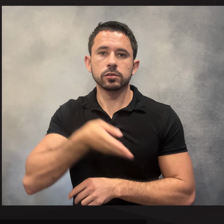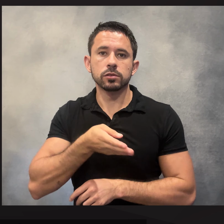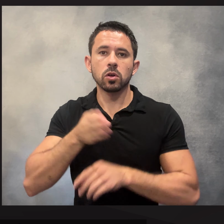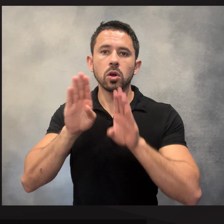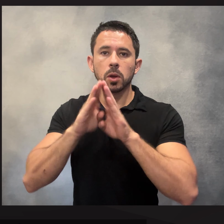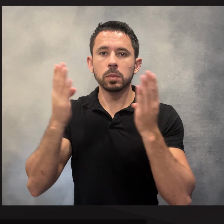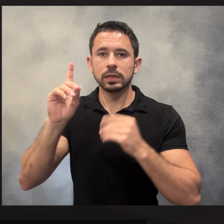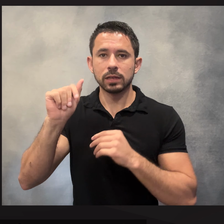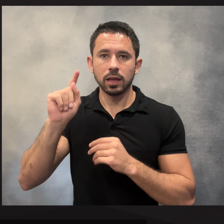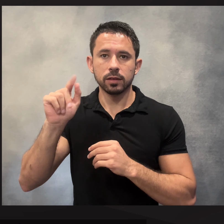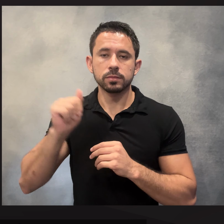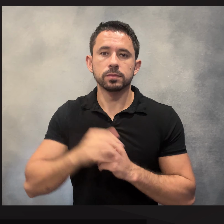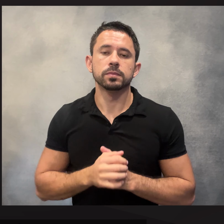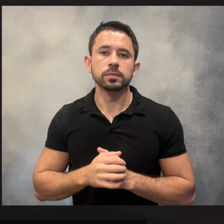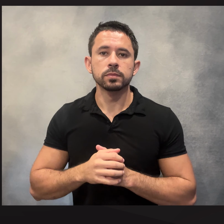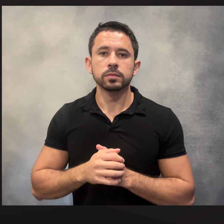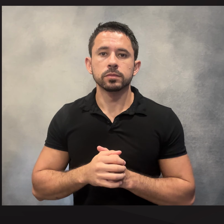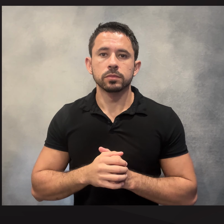newyorkcitynyc.gov/open data.